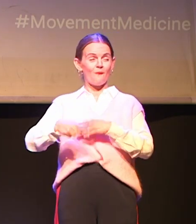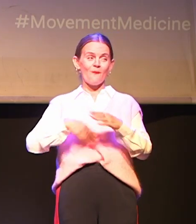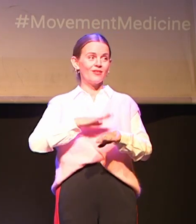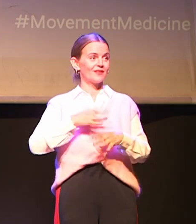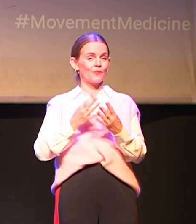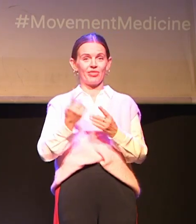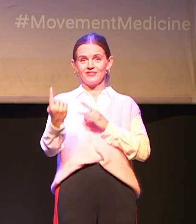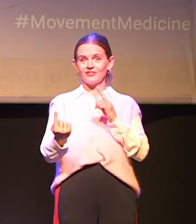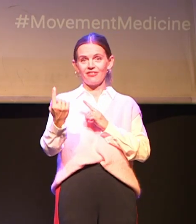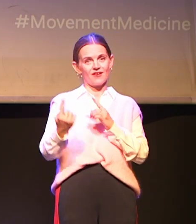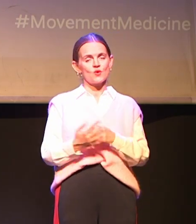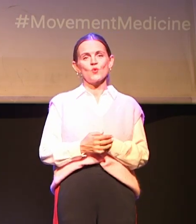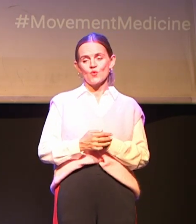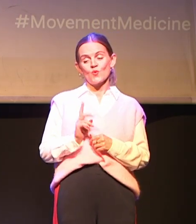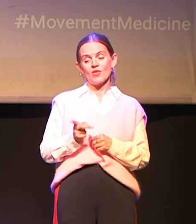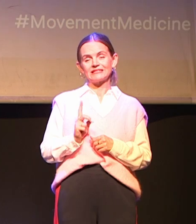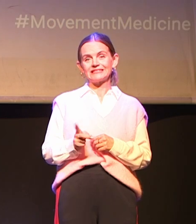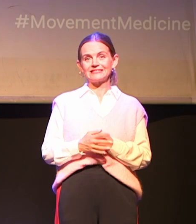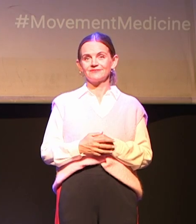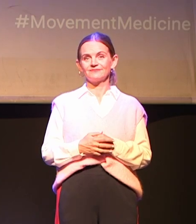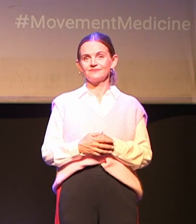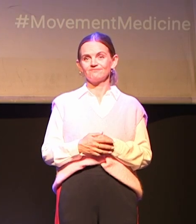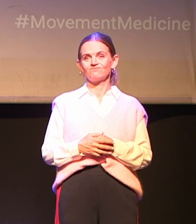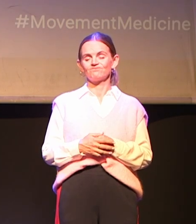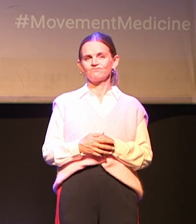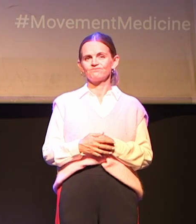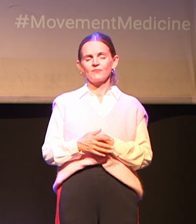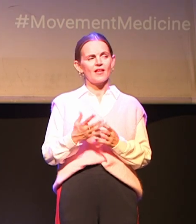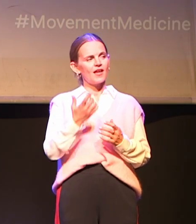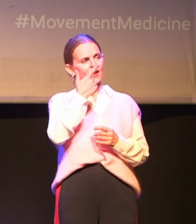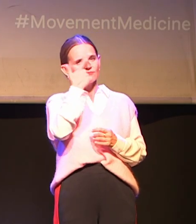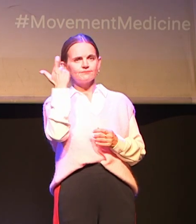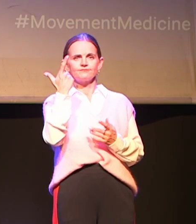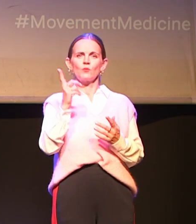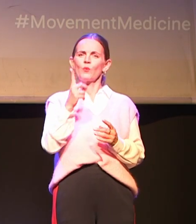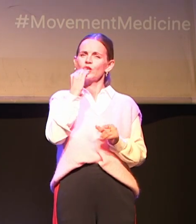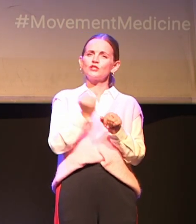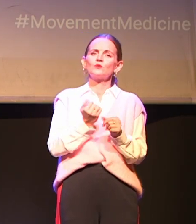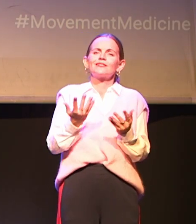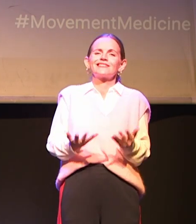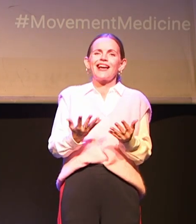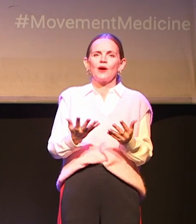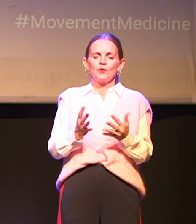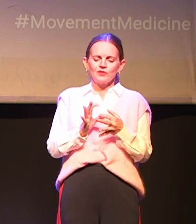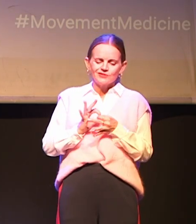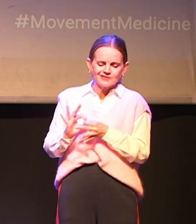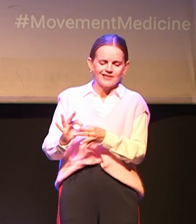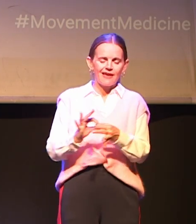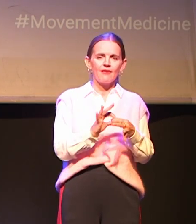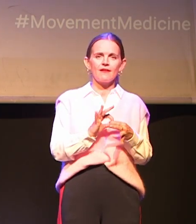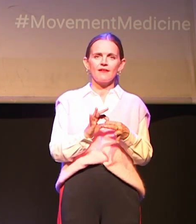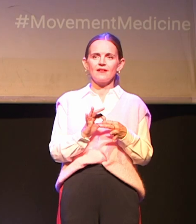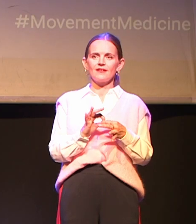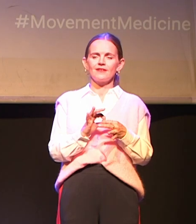And the challenge of finding presence, of finding out what we can do now together, figuring out what's